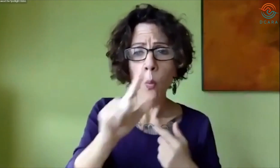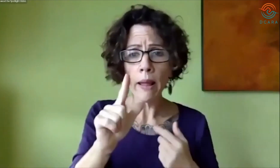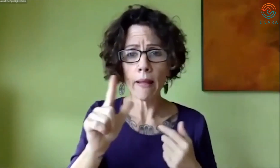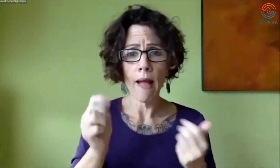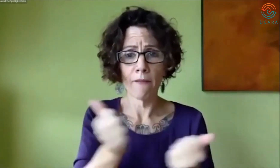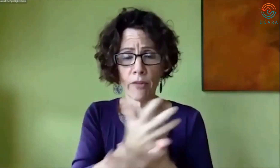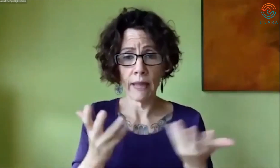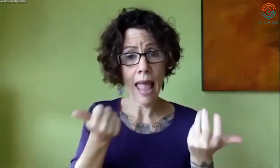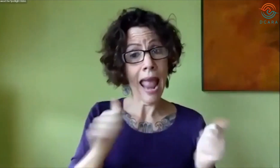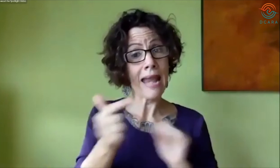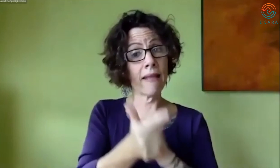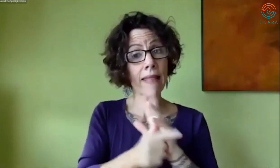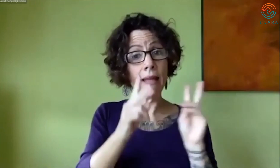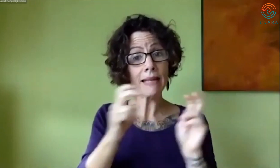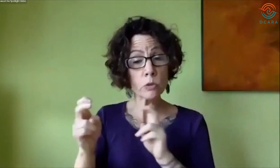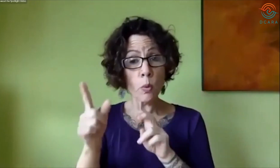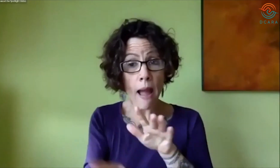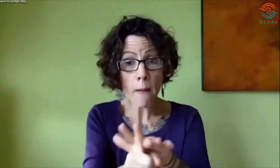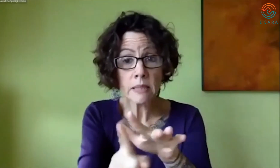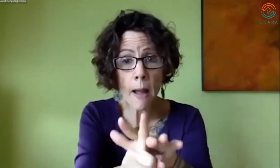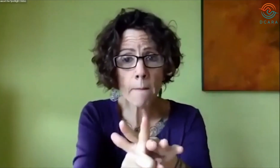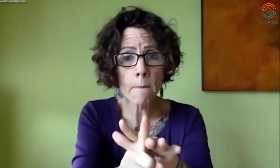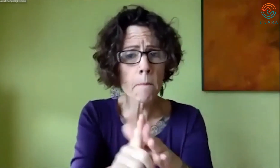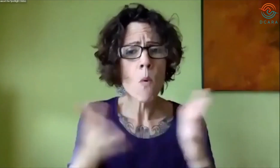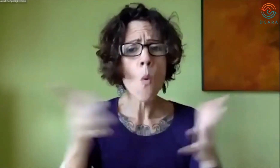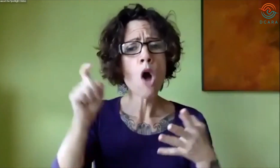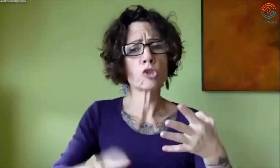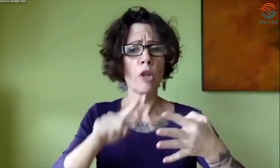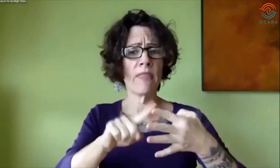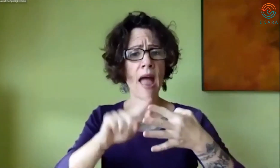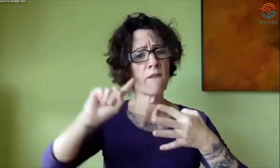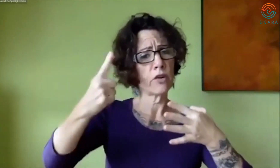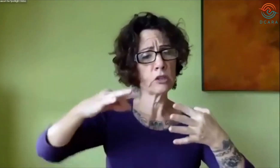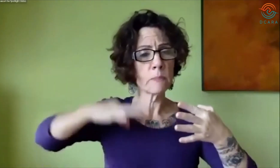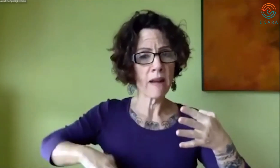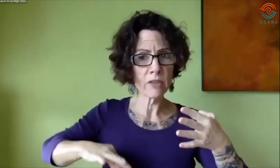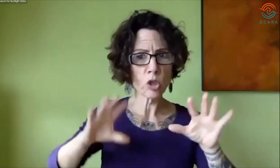will, any legal issues that come up? What should